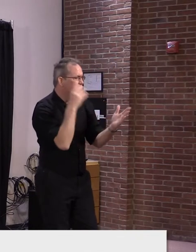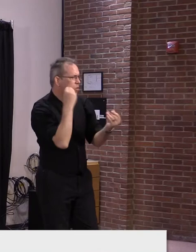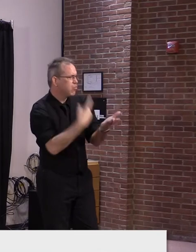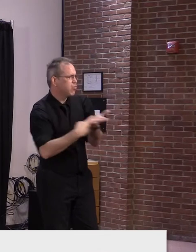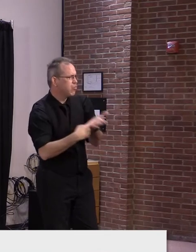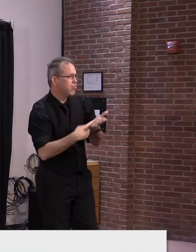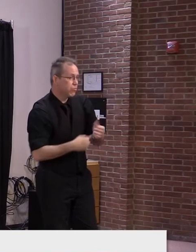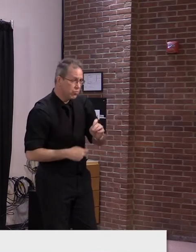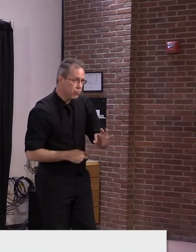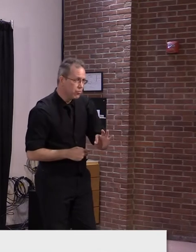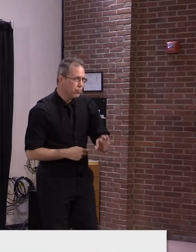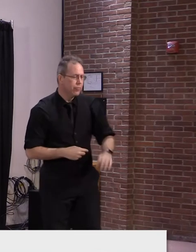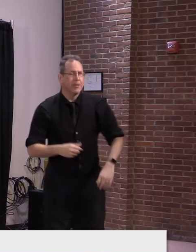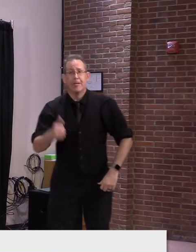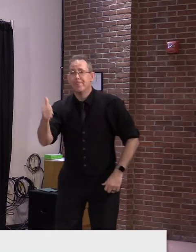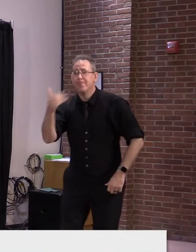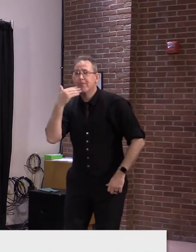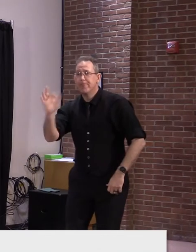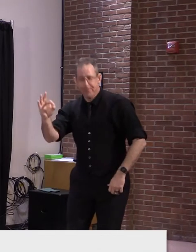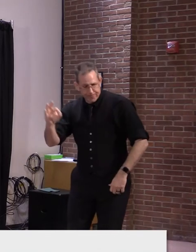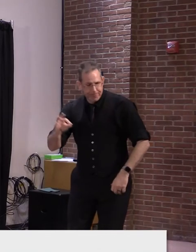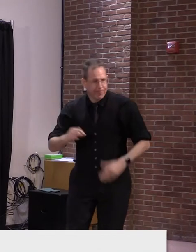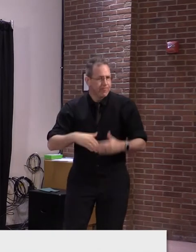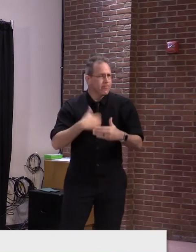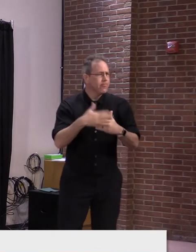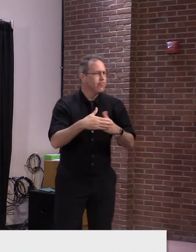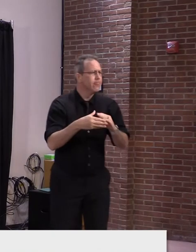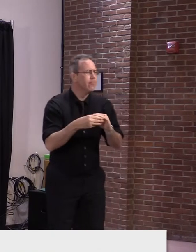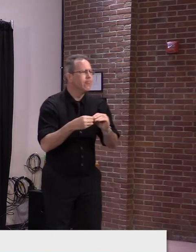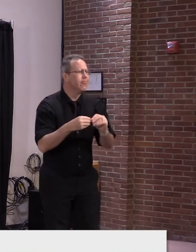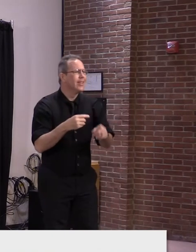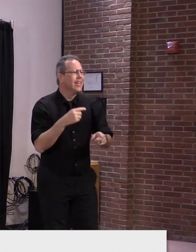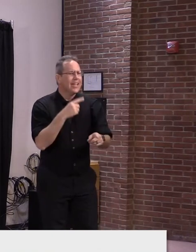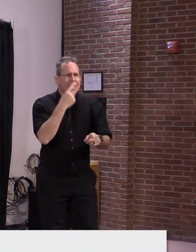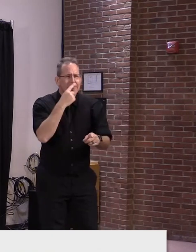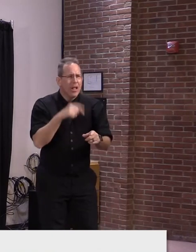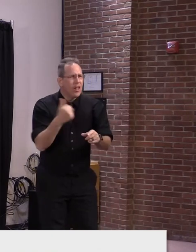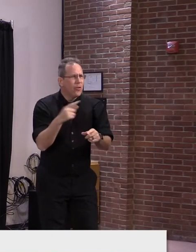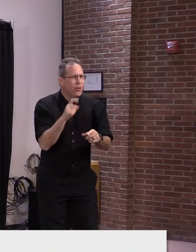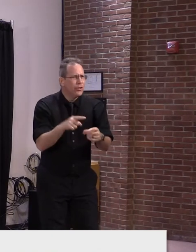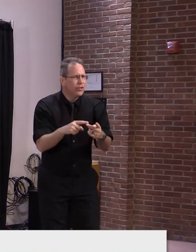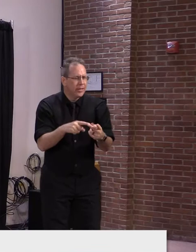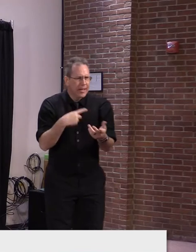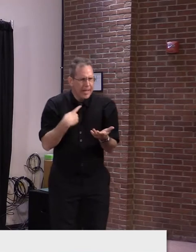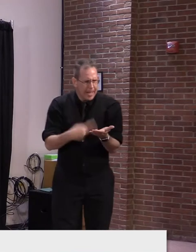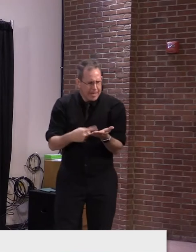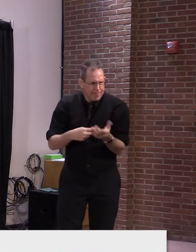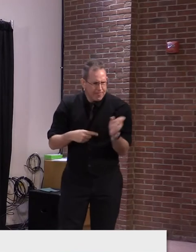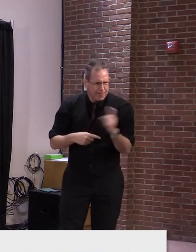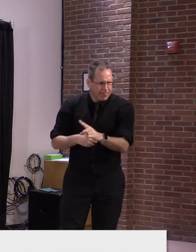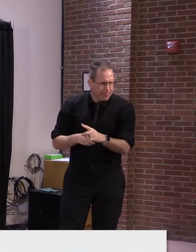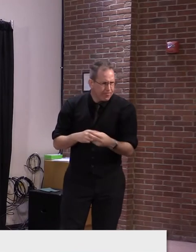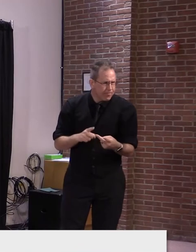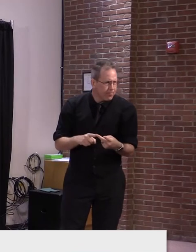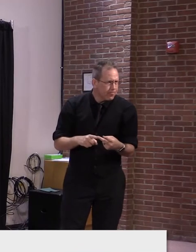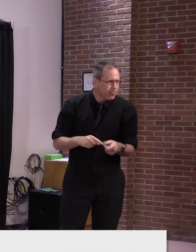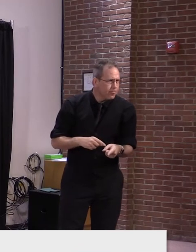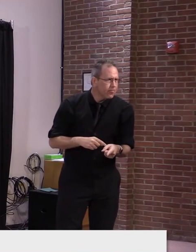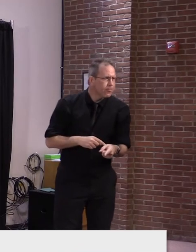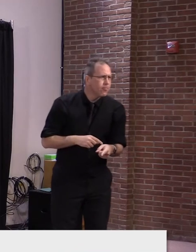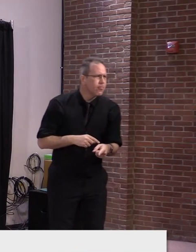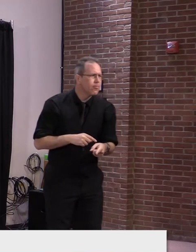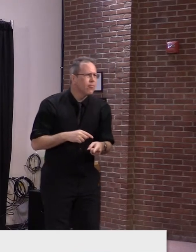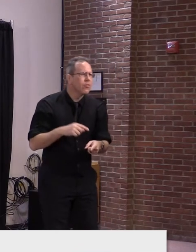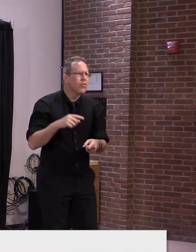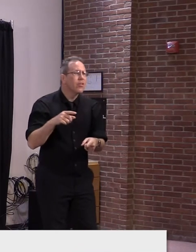Thank you. Also, I understand, and I apologize if this question has already been asked, but that Pfizer is now recommending a